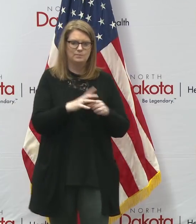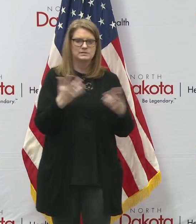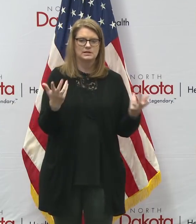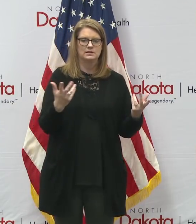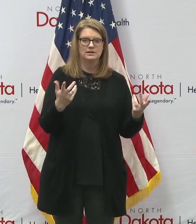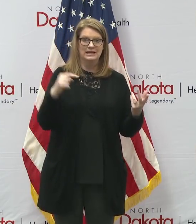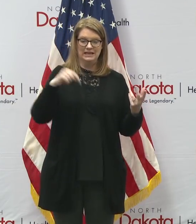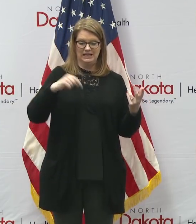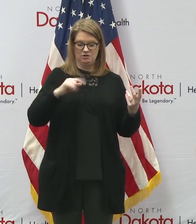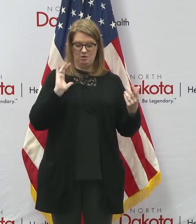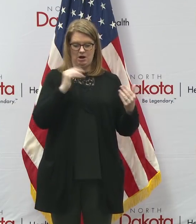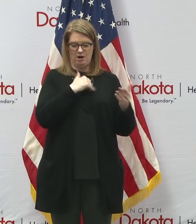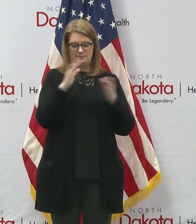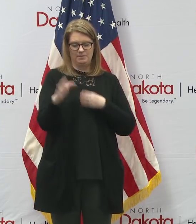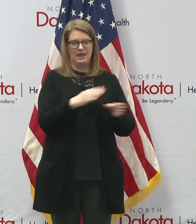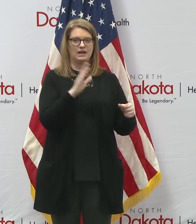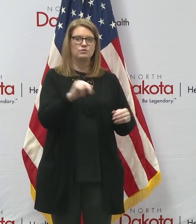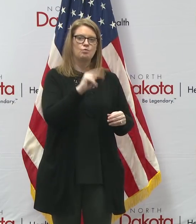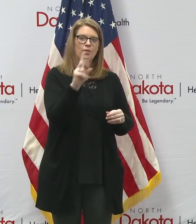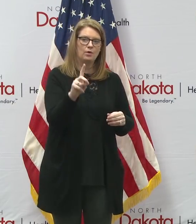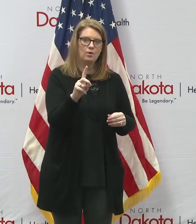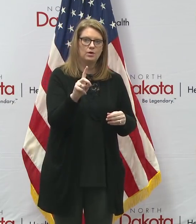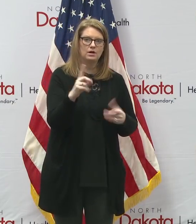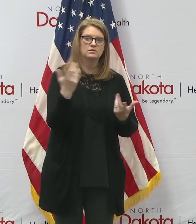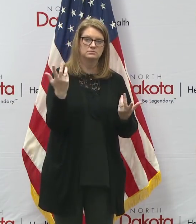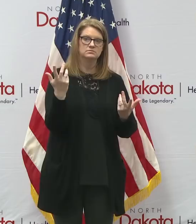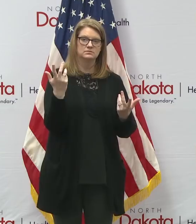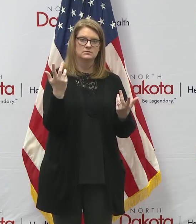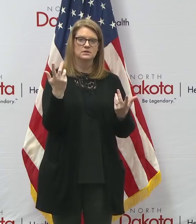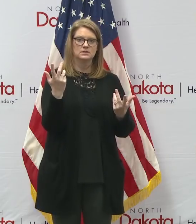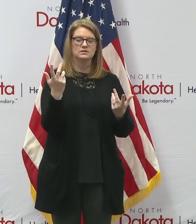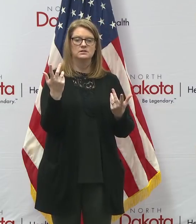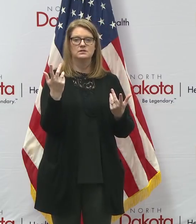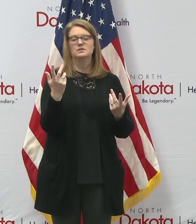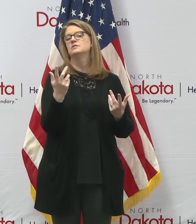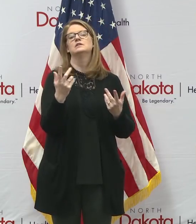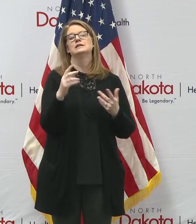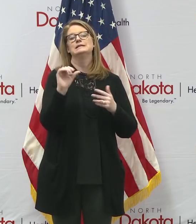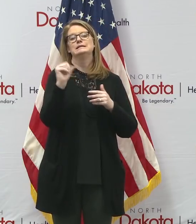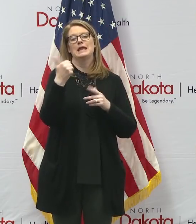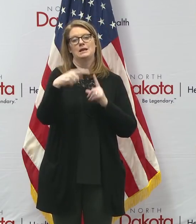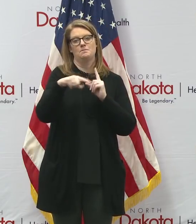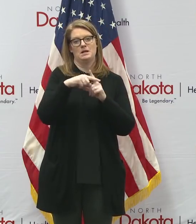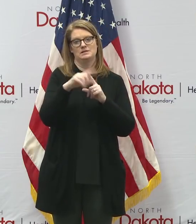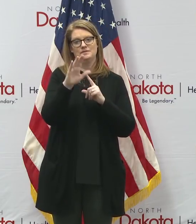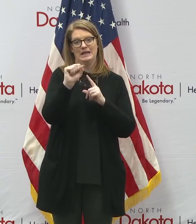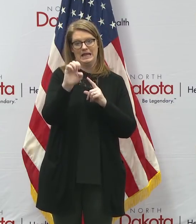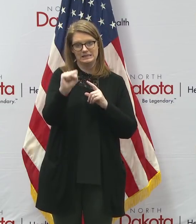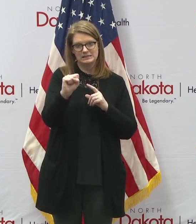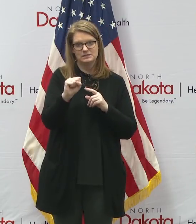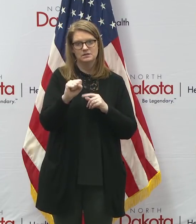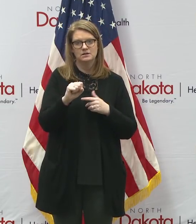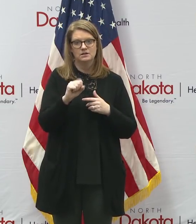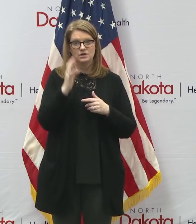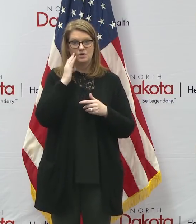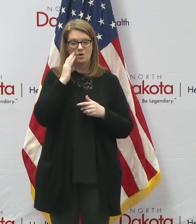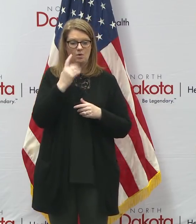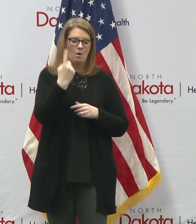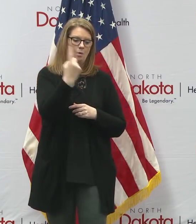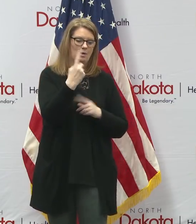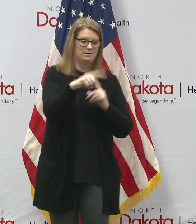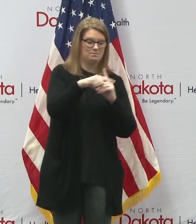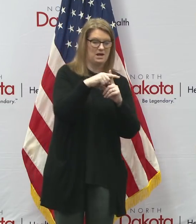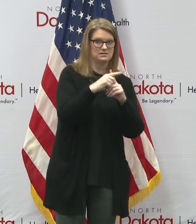our planning in North Dakota, we're assuming that there may be at least as many as 10 positive cases for every one that we turn up that shows up